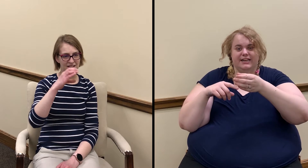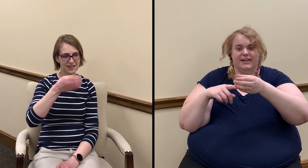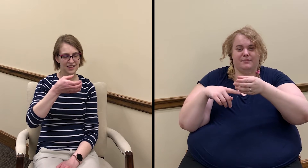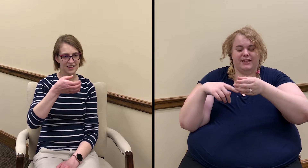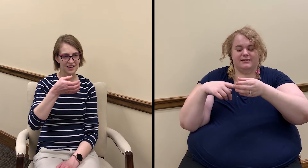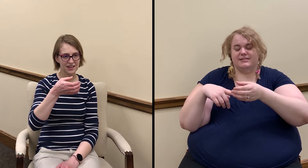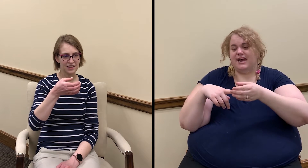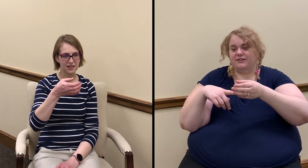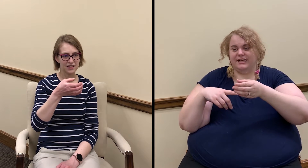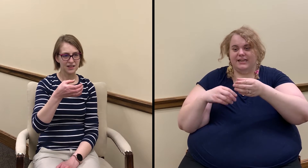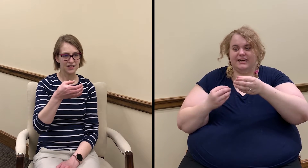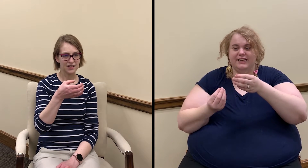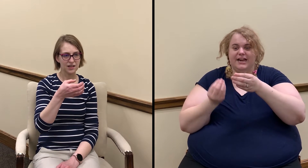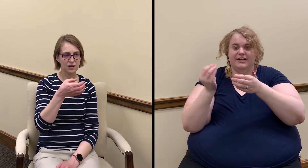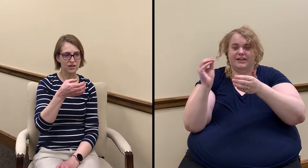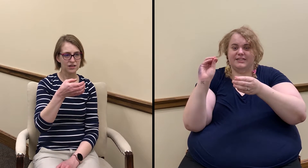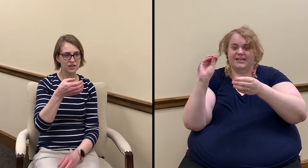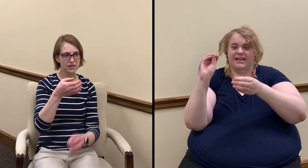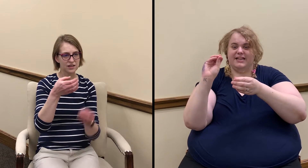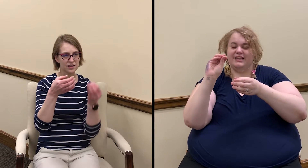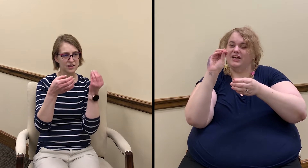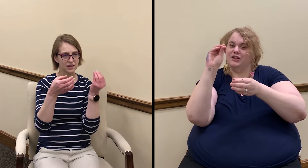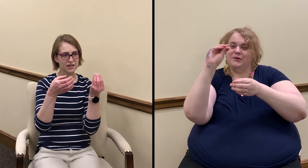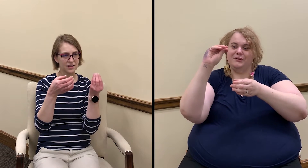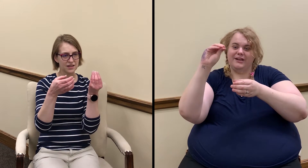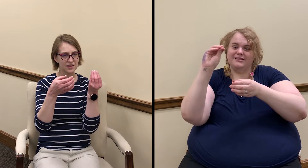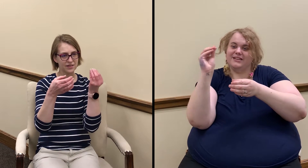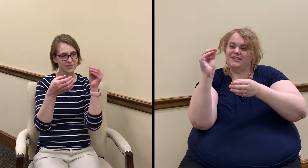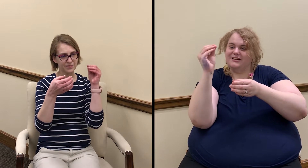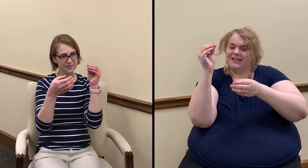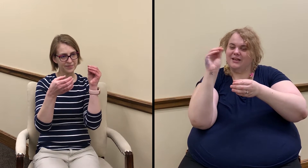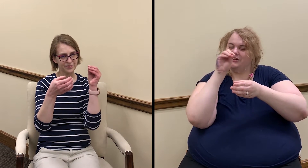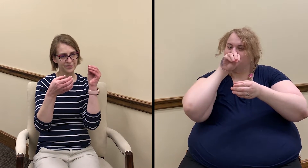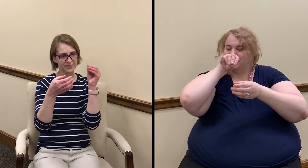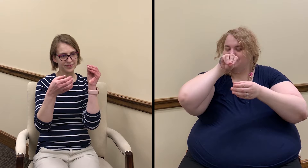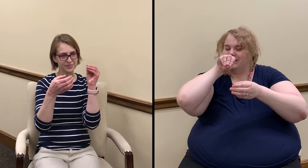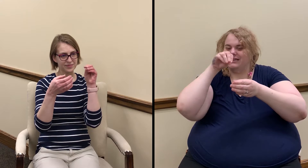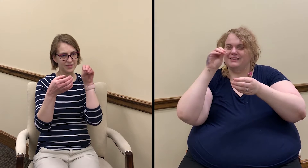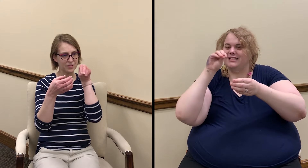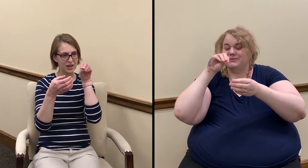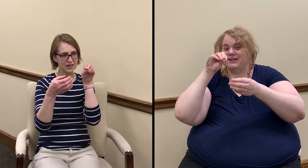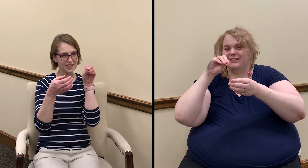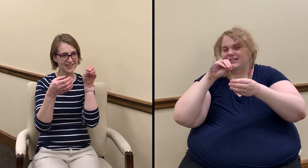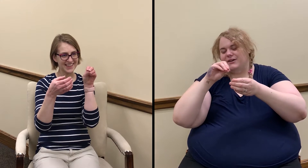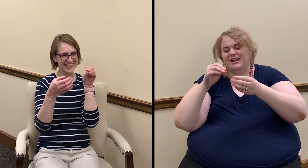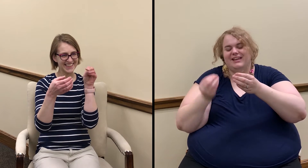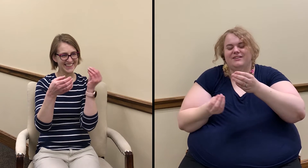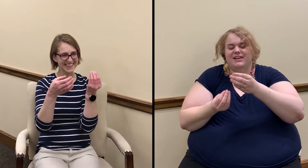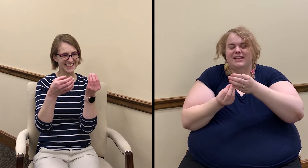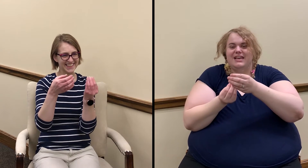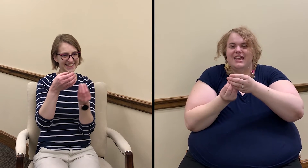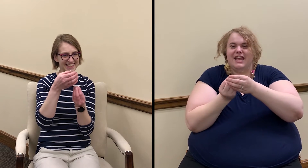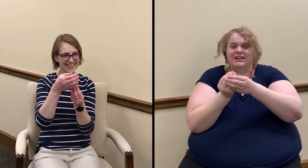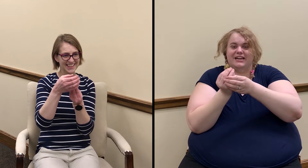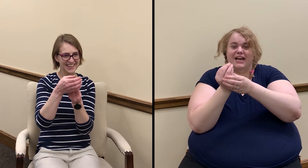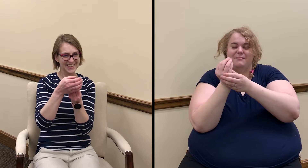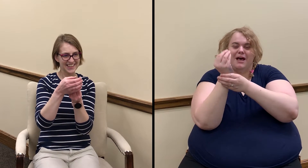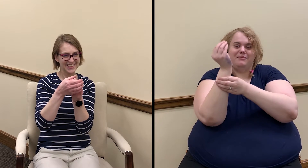like cup it down like here. And you're going to take like a little, it's going to look like a little bird beak. That's how I think of it. And you're going to come up through